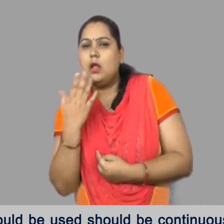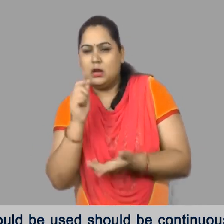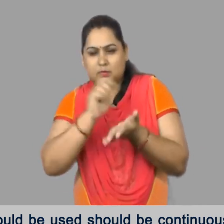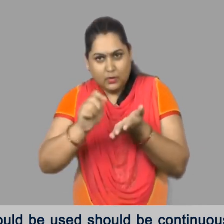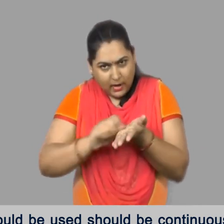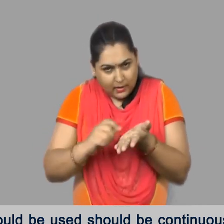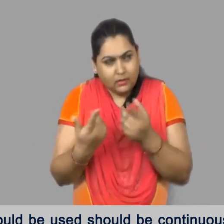charts,